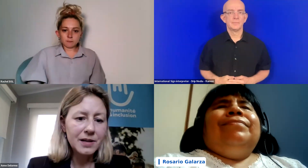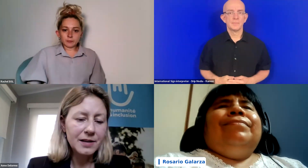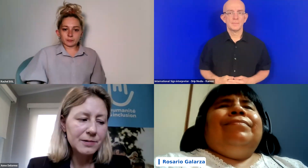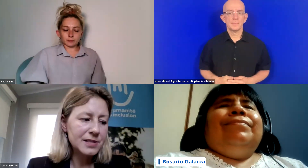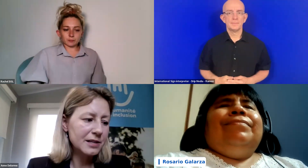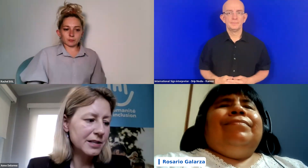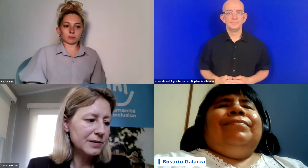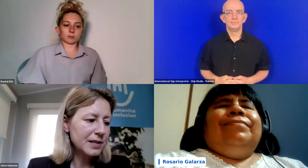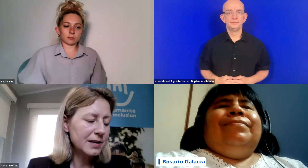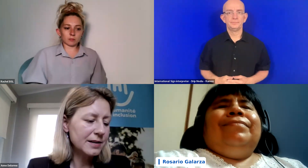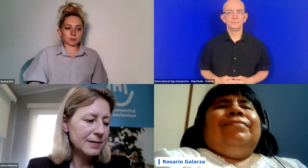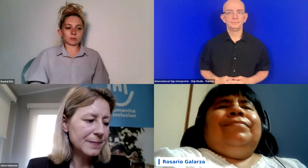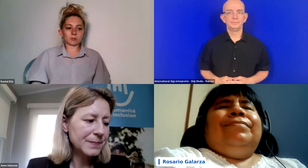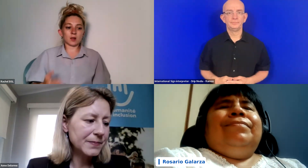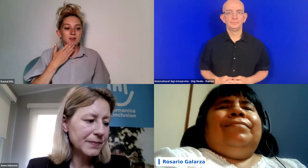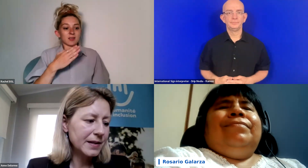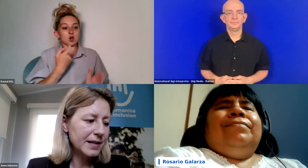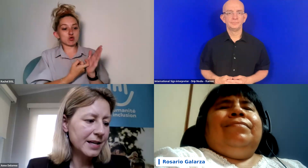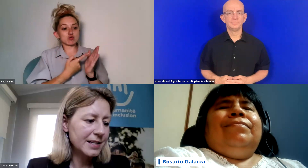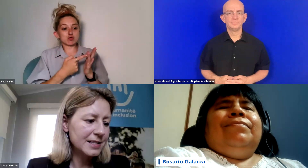Thank you, Rosario.